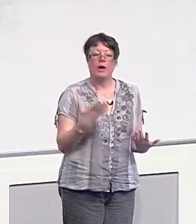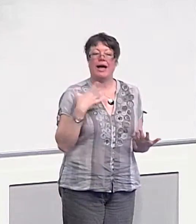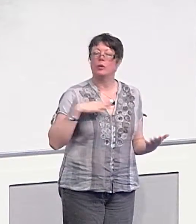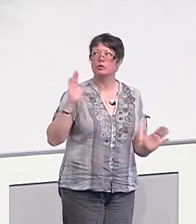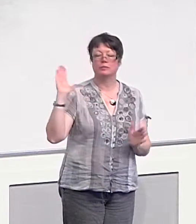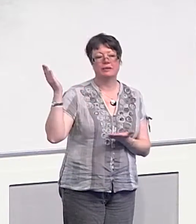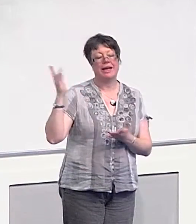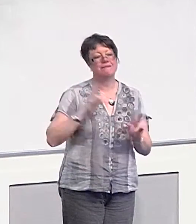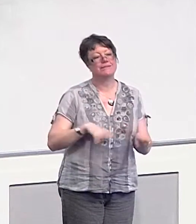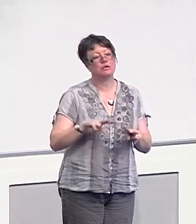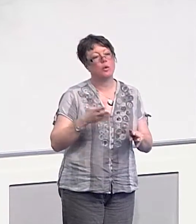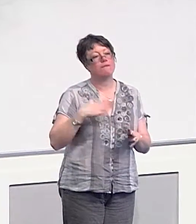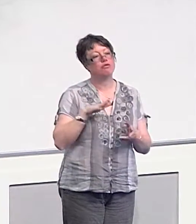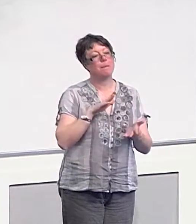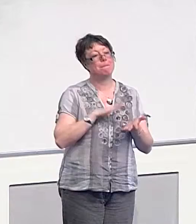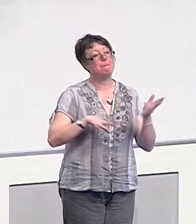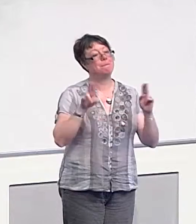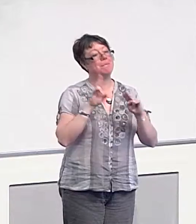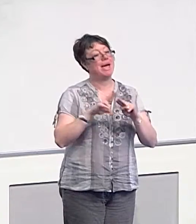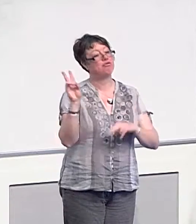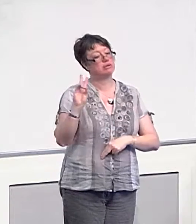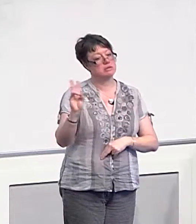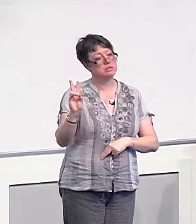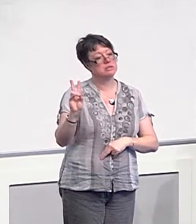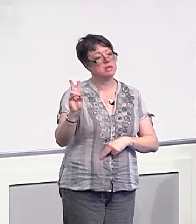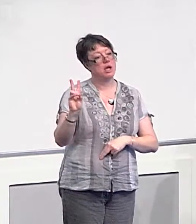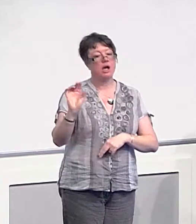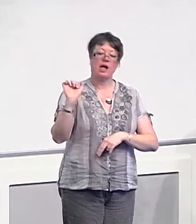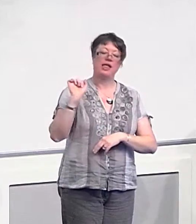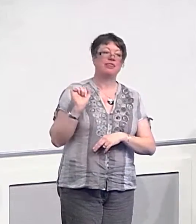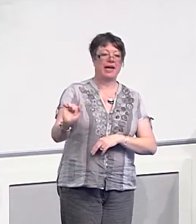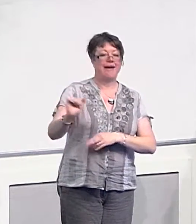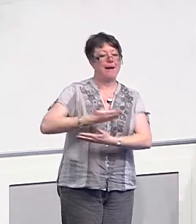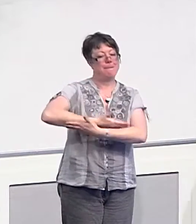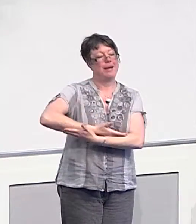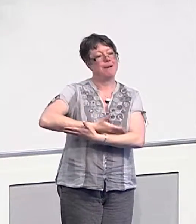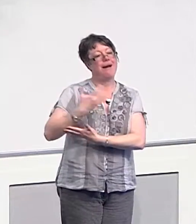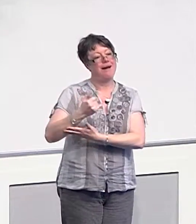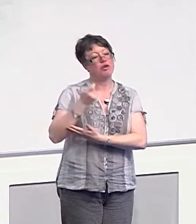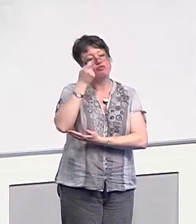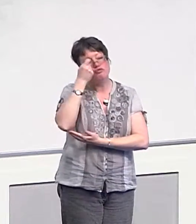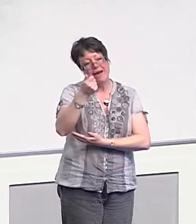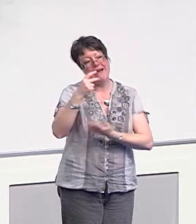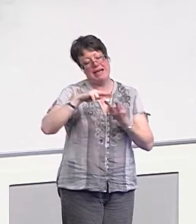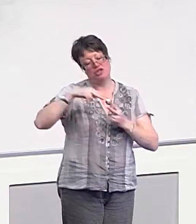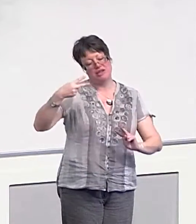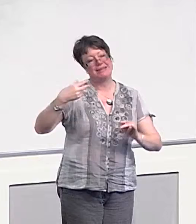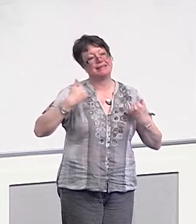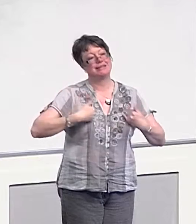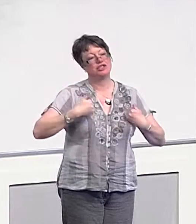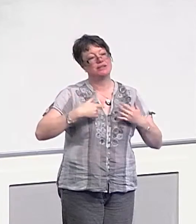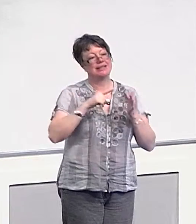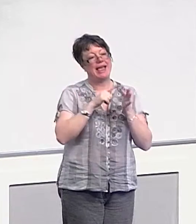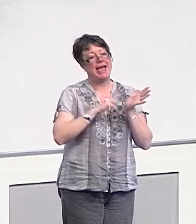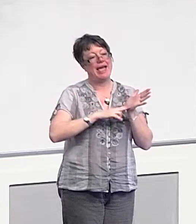from parents of a baby with a rare genetic condition with an enzyme